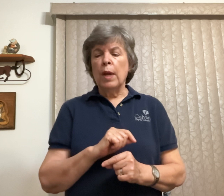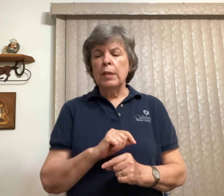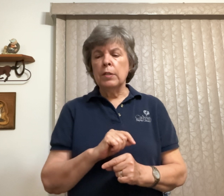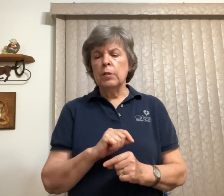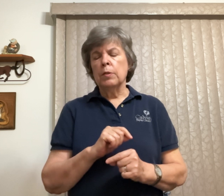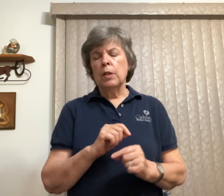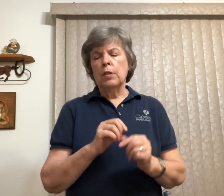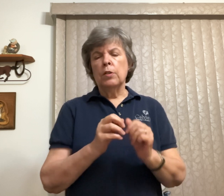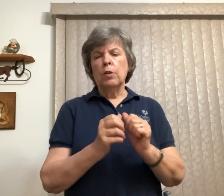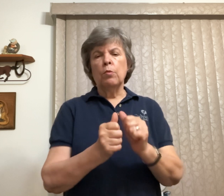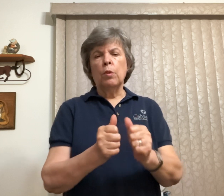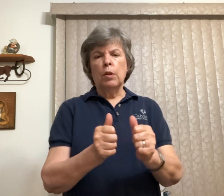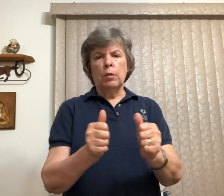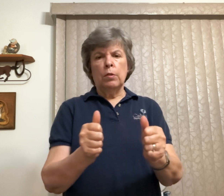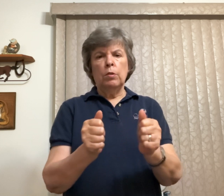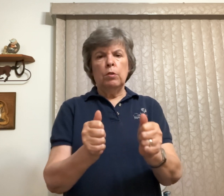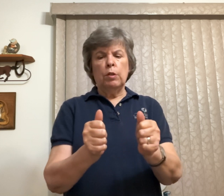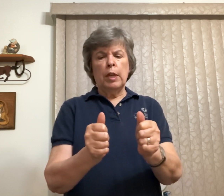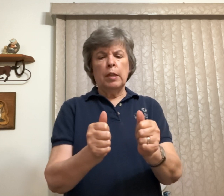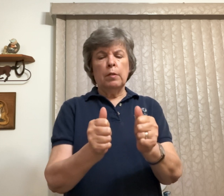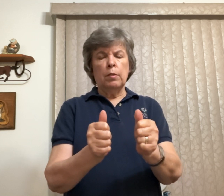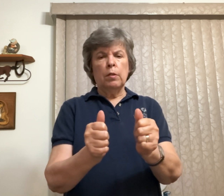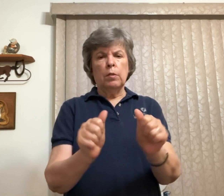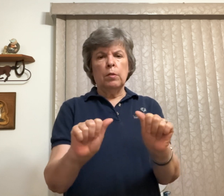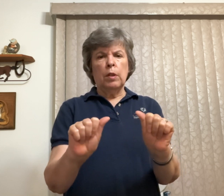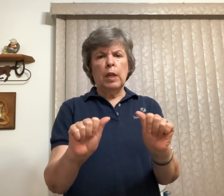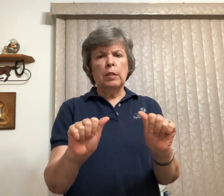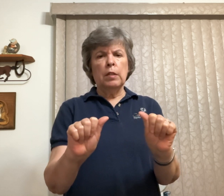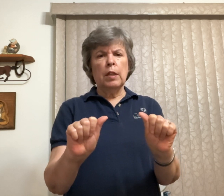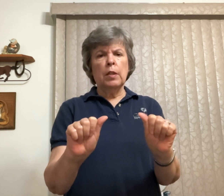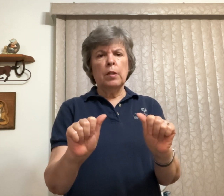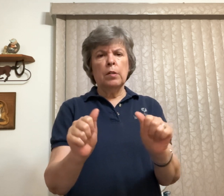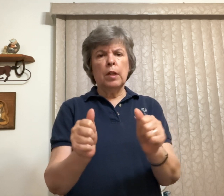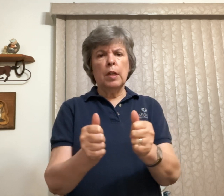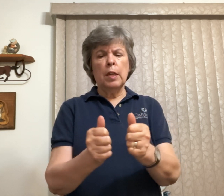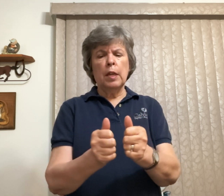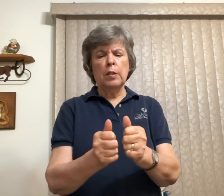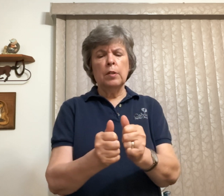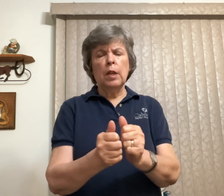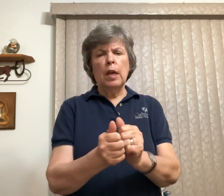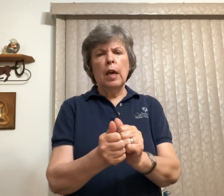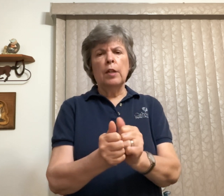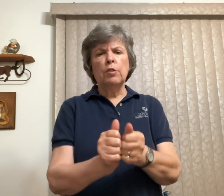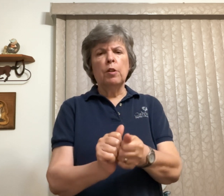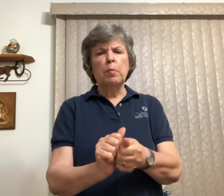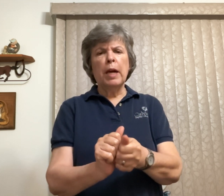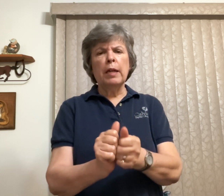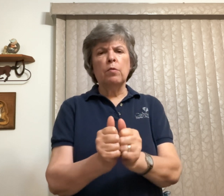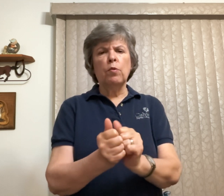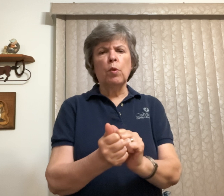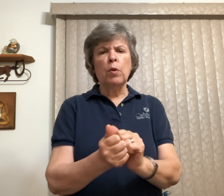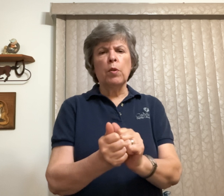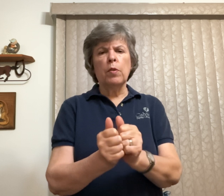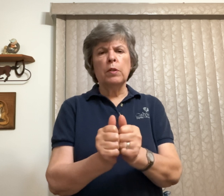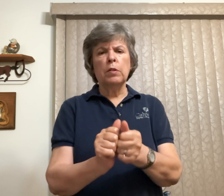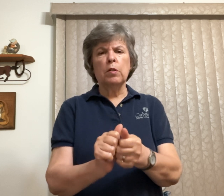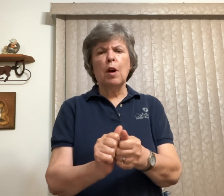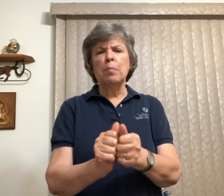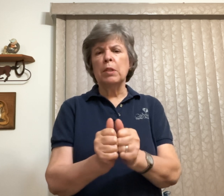Race, so you take hands like this, A hands, and you go back and forth. This is